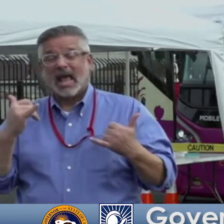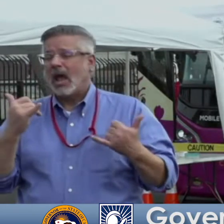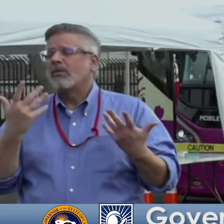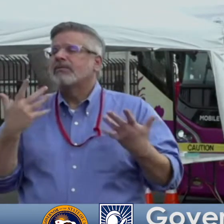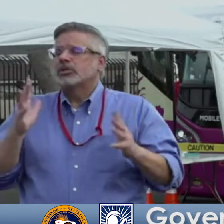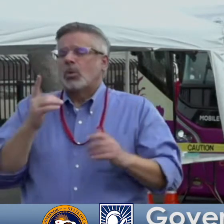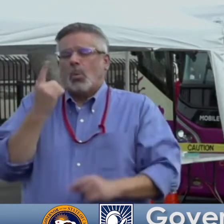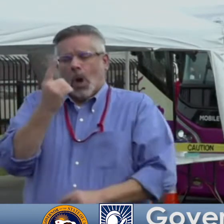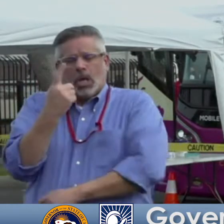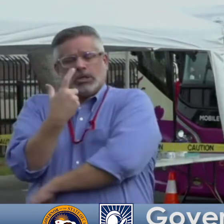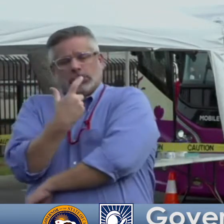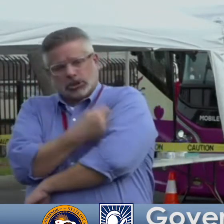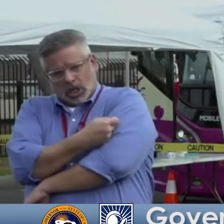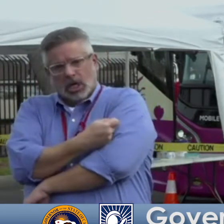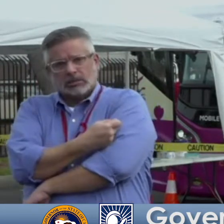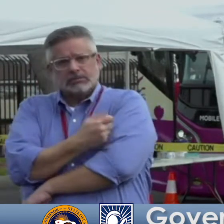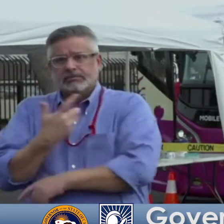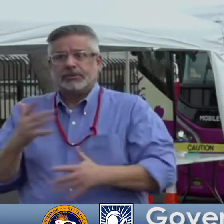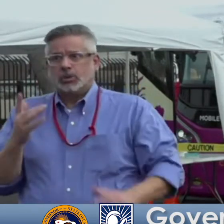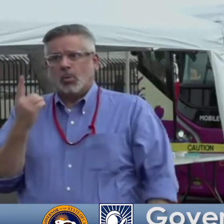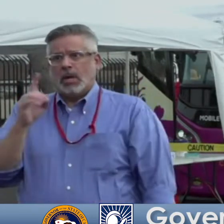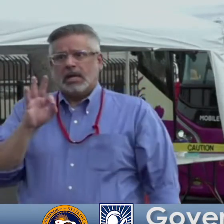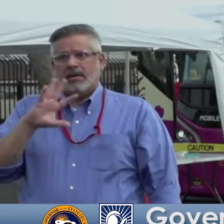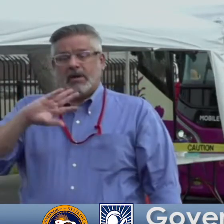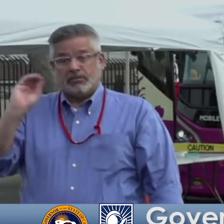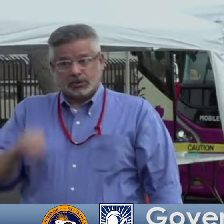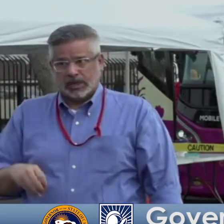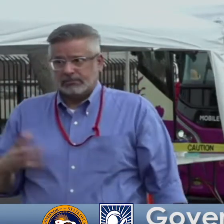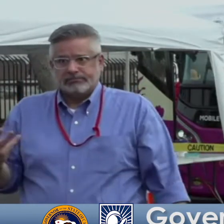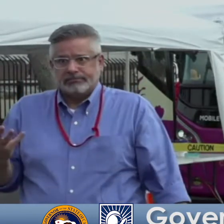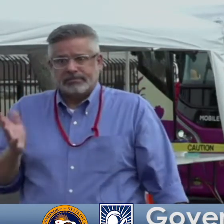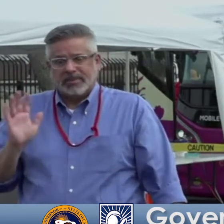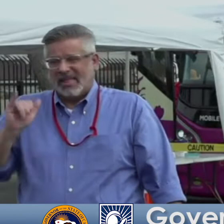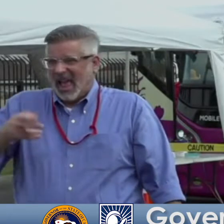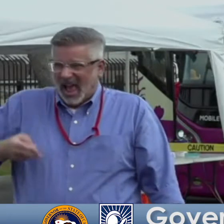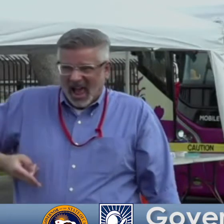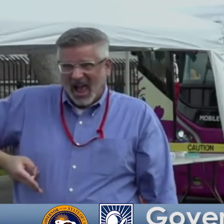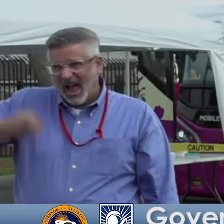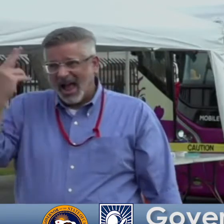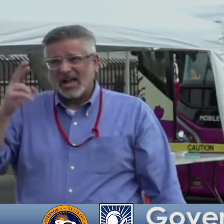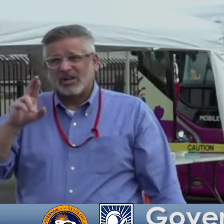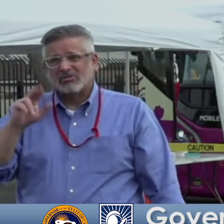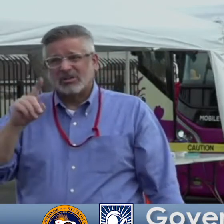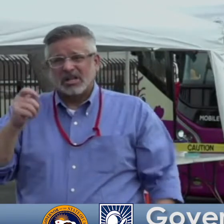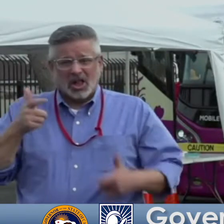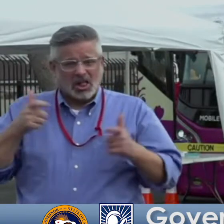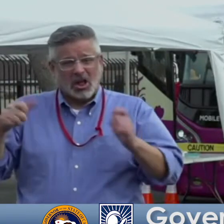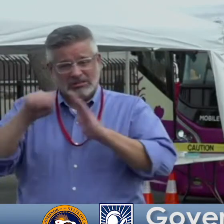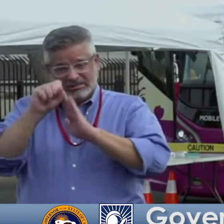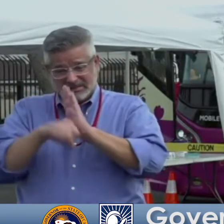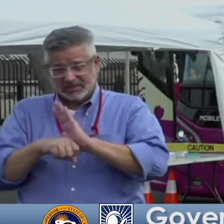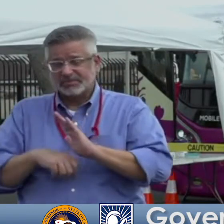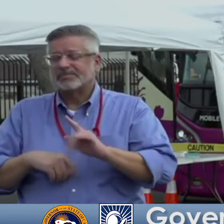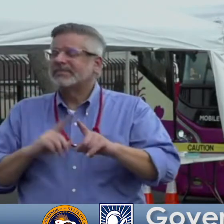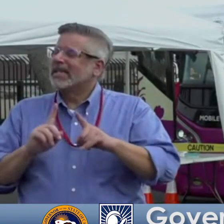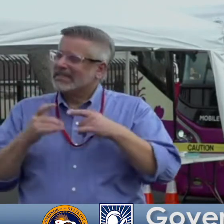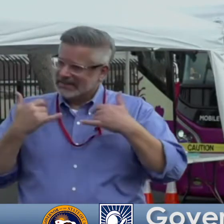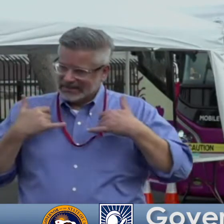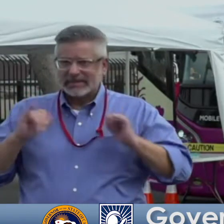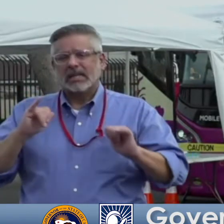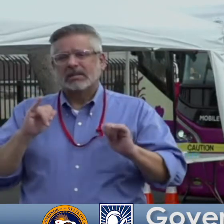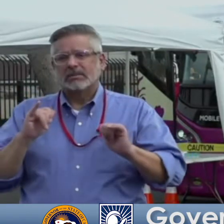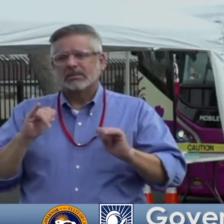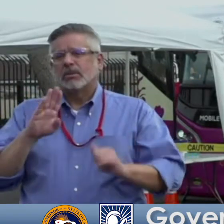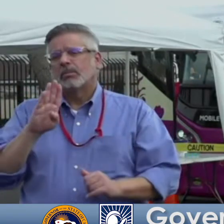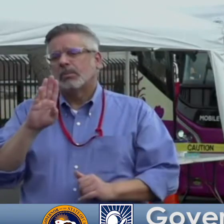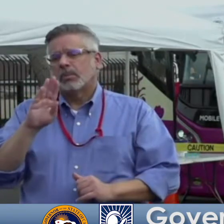one vaccine dose. We have among the highest vaccine rates of large states in the country, but we still have work to do on